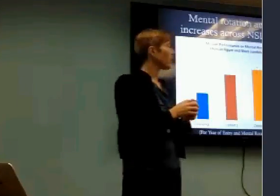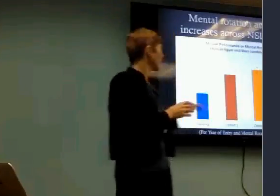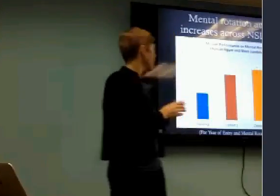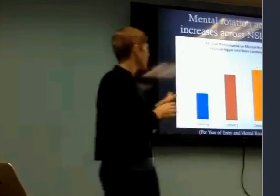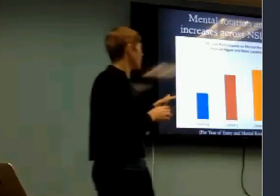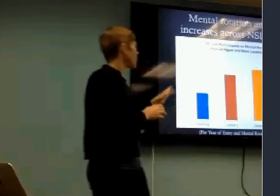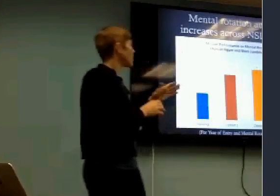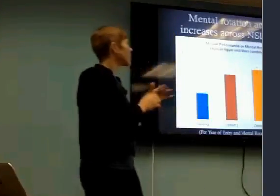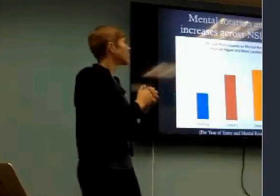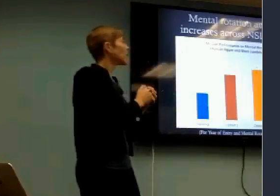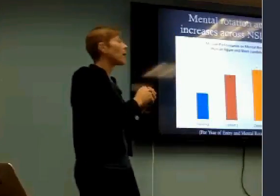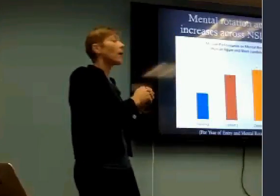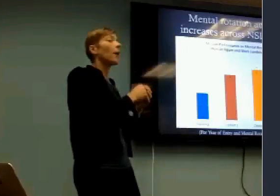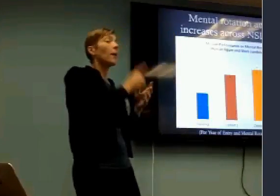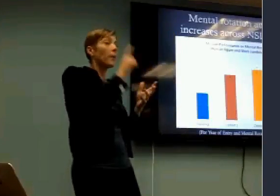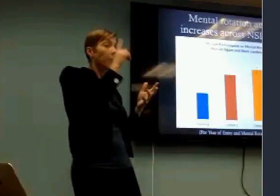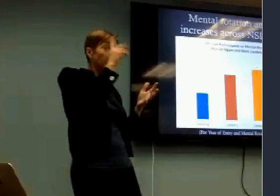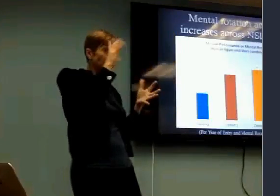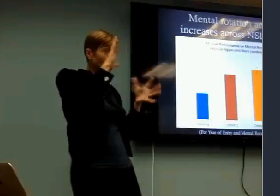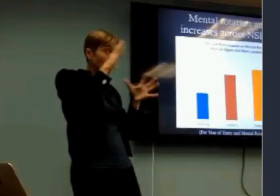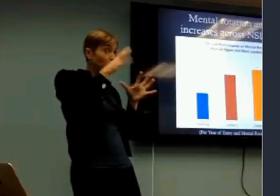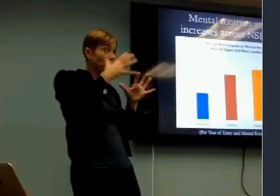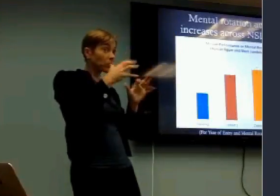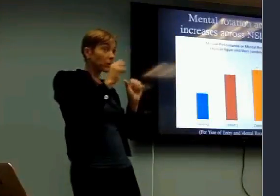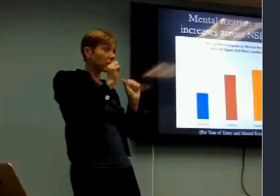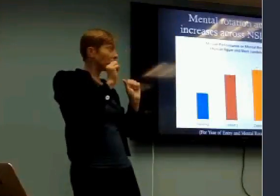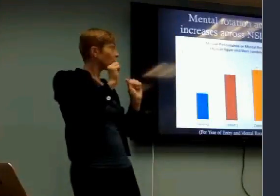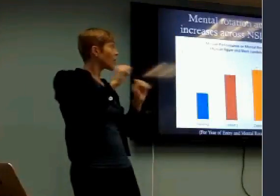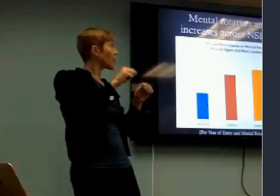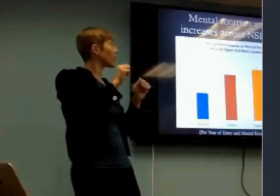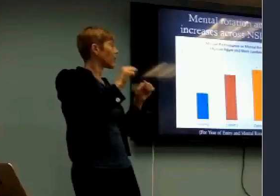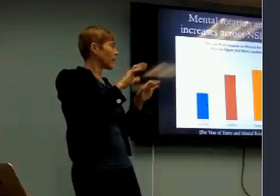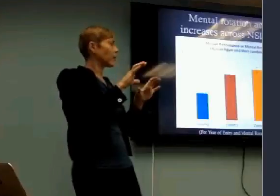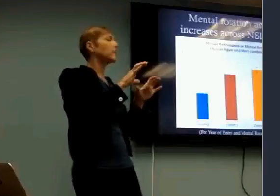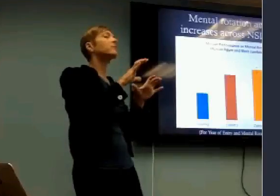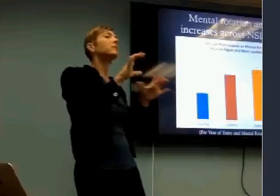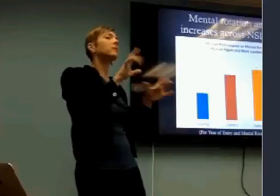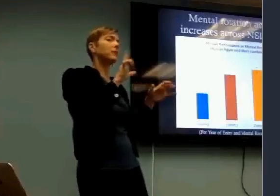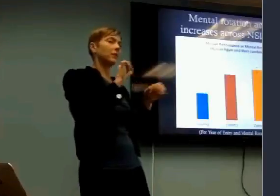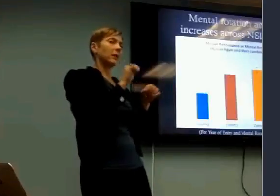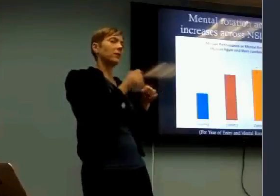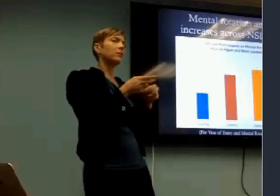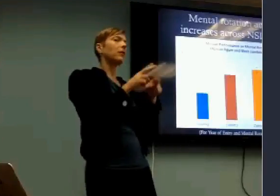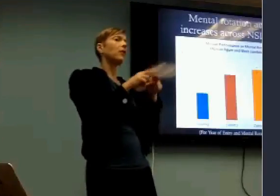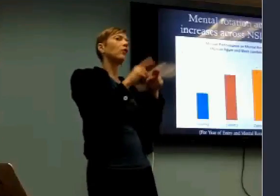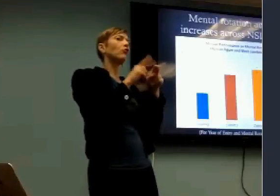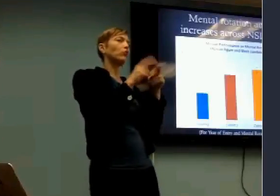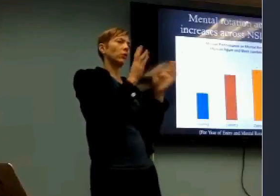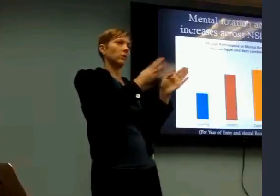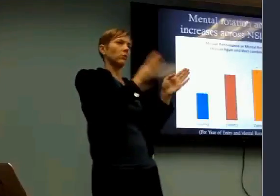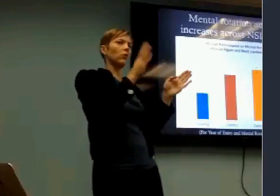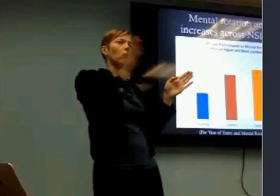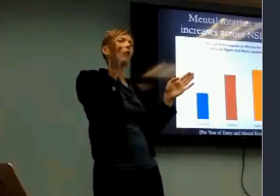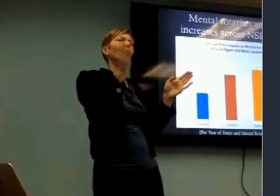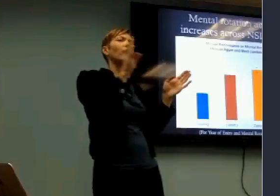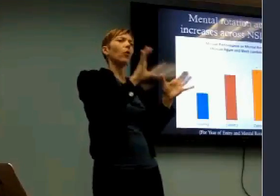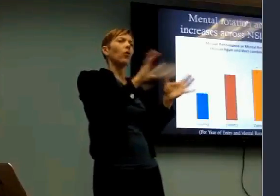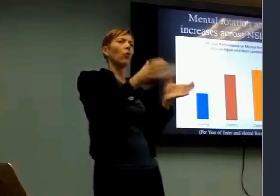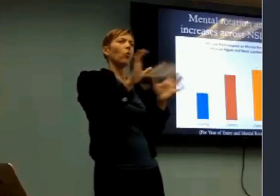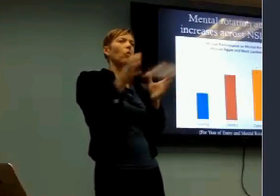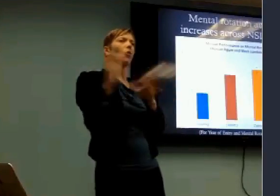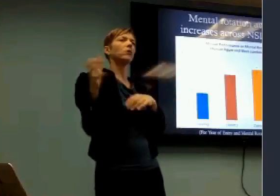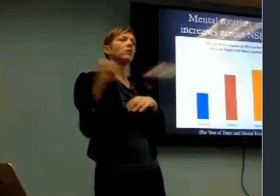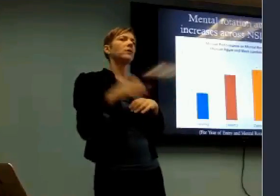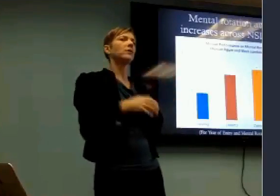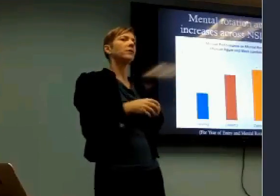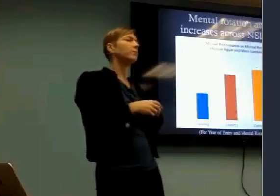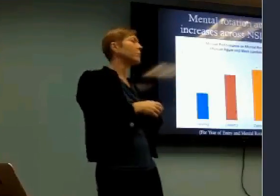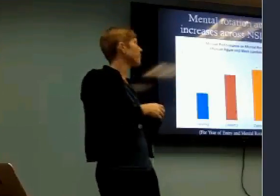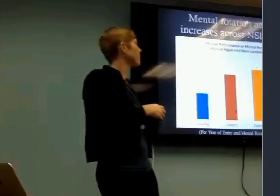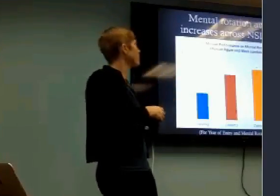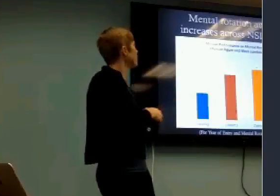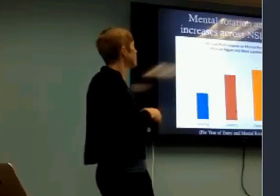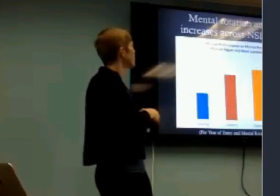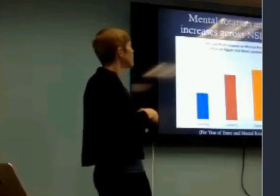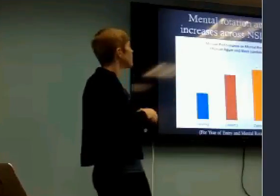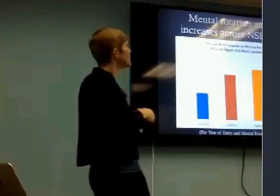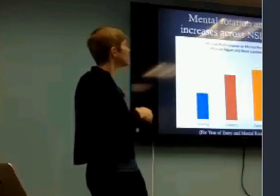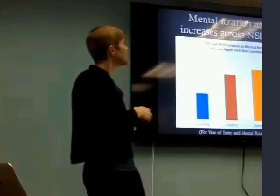And so this graph shows you what I found, that mental rotation performance does increase